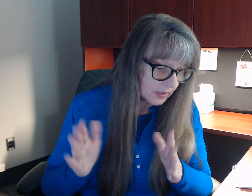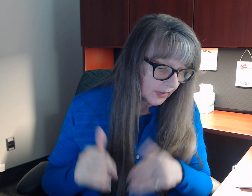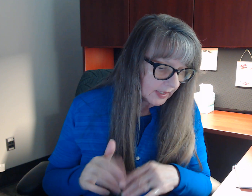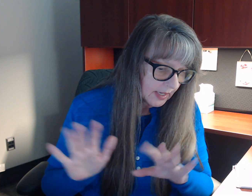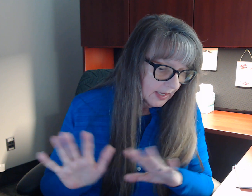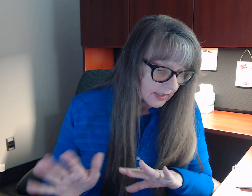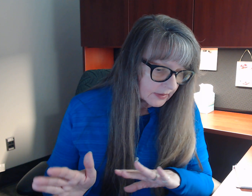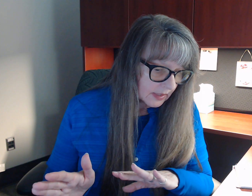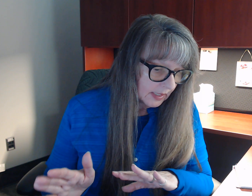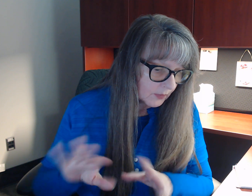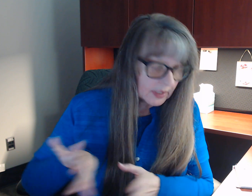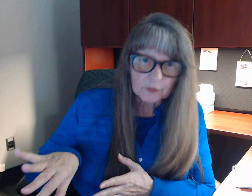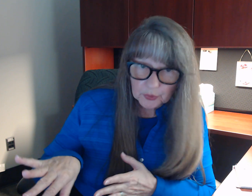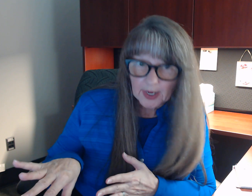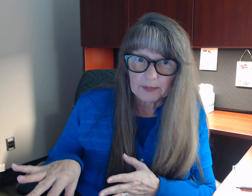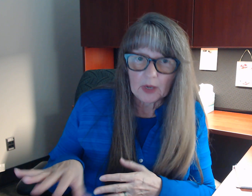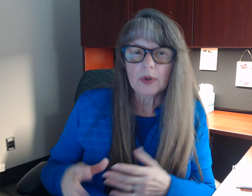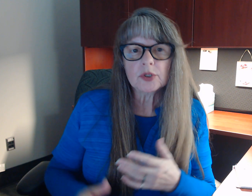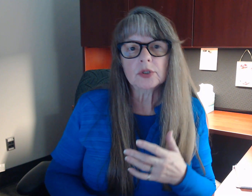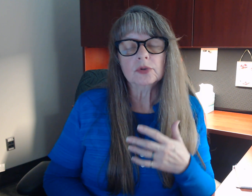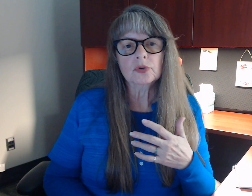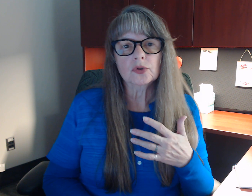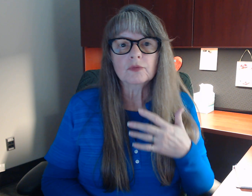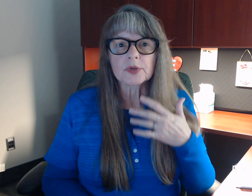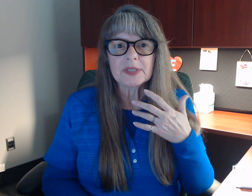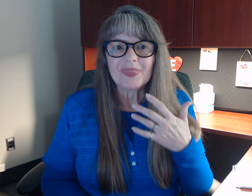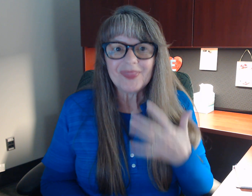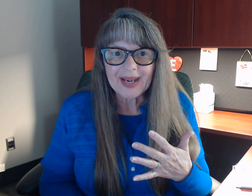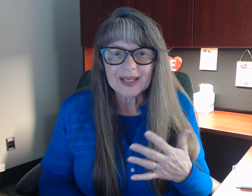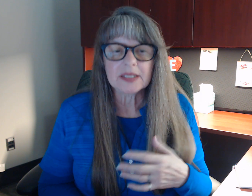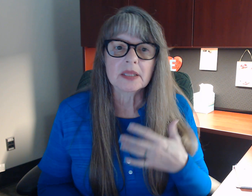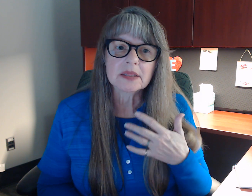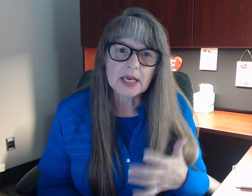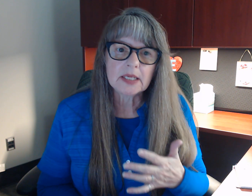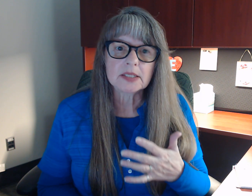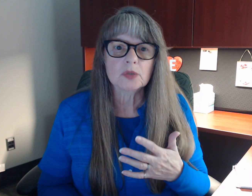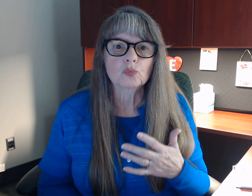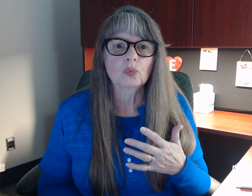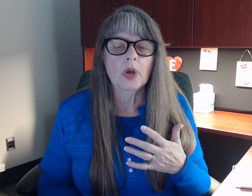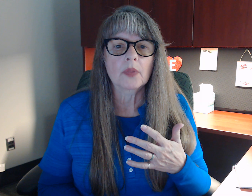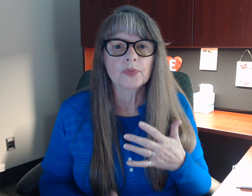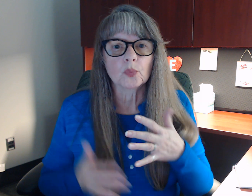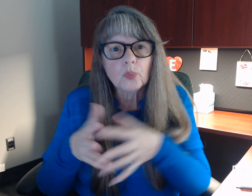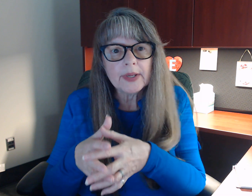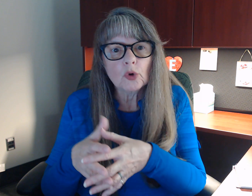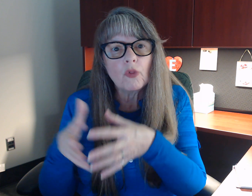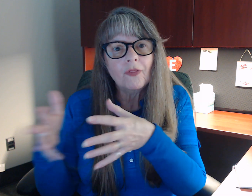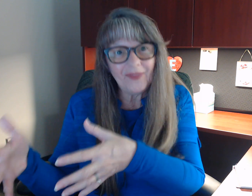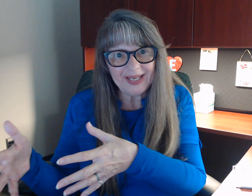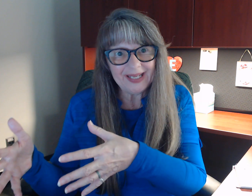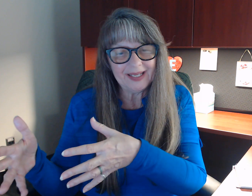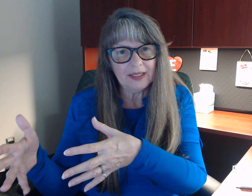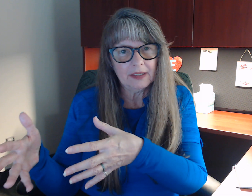Anyway, I didn't want to get off track, but I wanted to do for synthetic, because synthetic isn't the real thing. It's